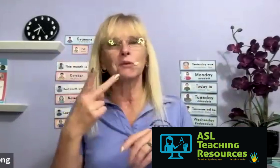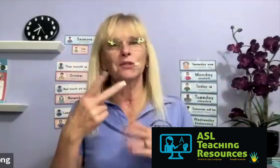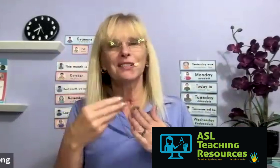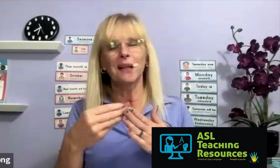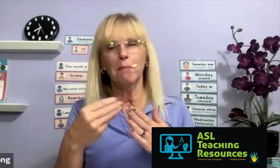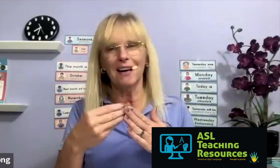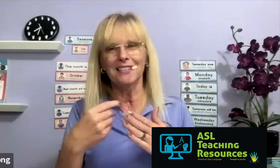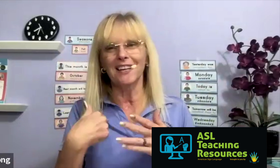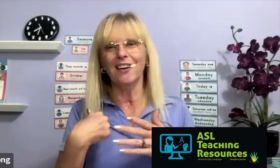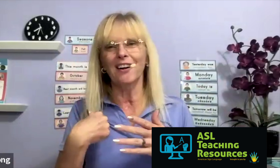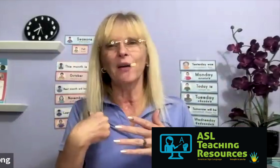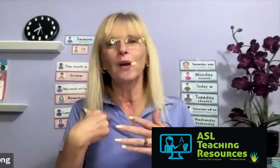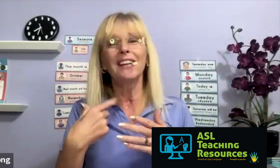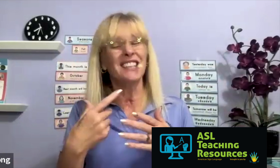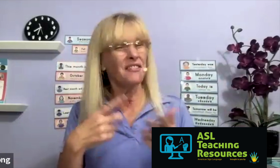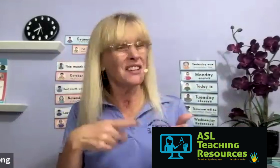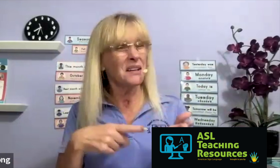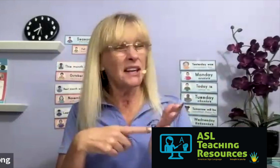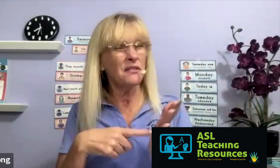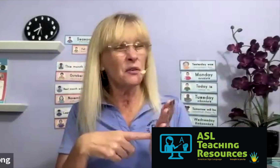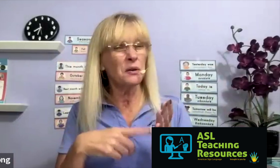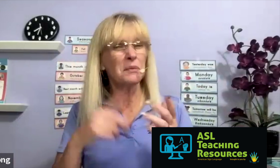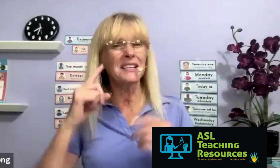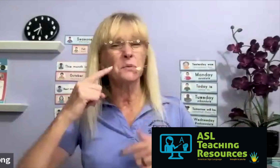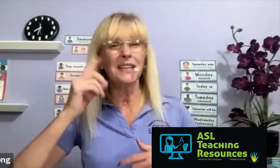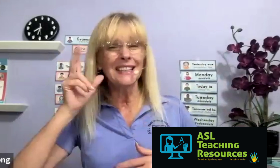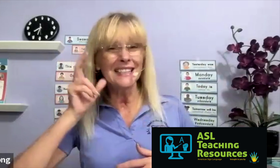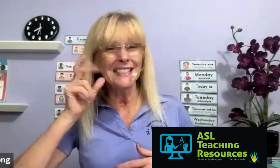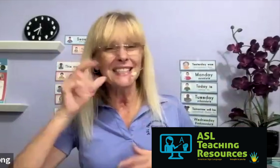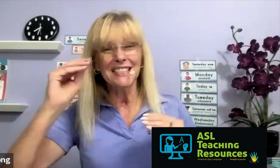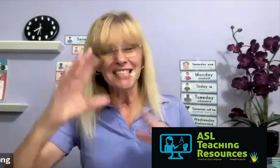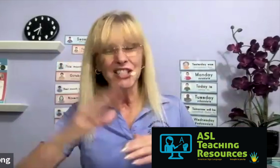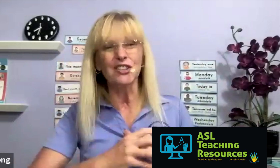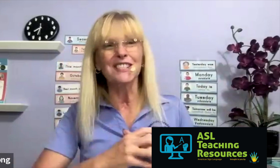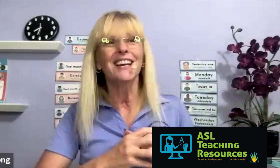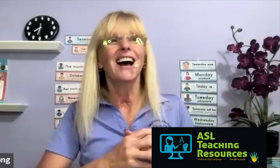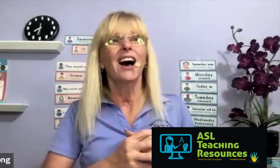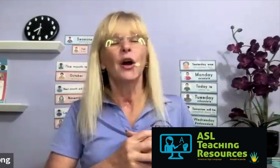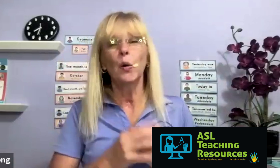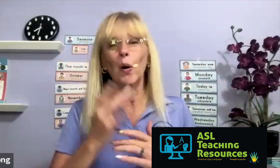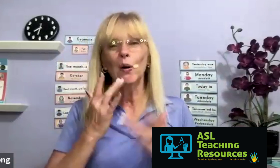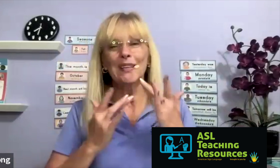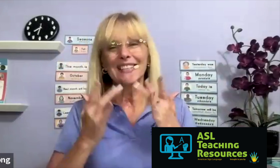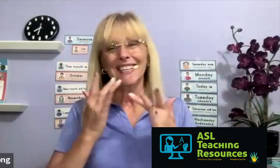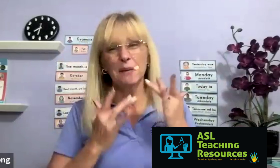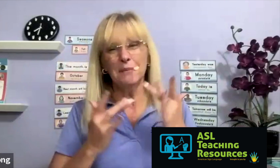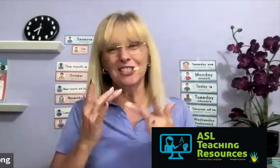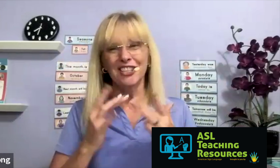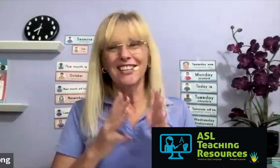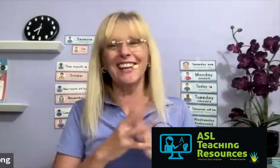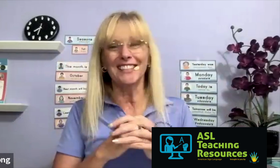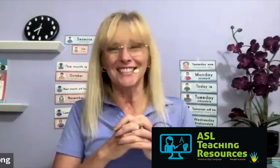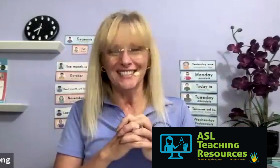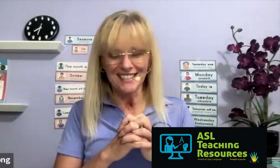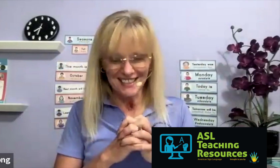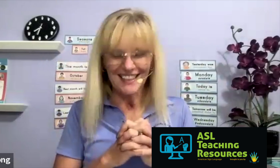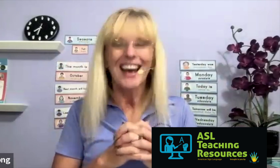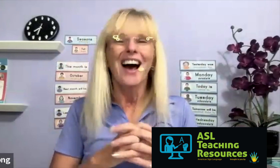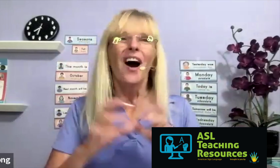doubles the bucks there. And we definitely make it affordable because we listen to teachers who are on a tight budget. Yes, indeed.